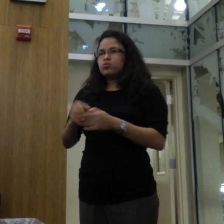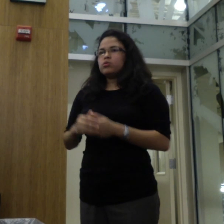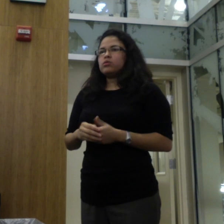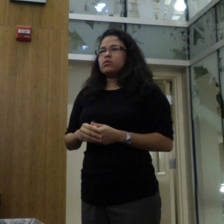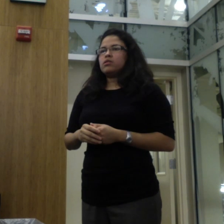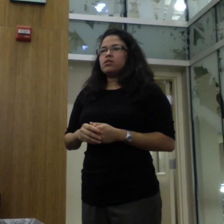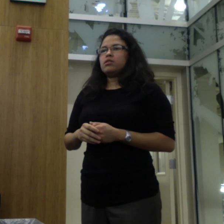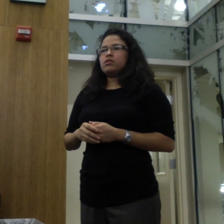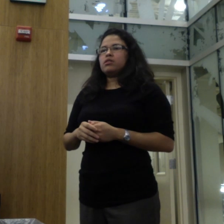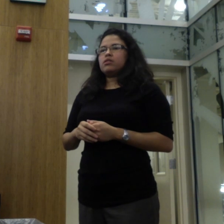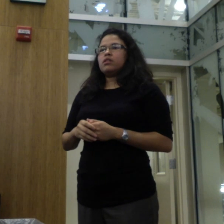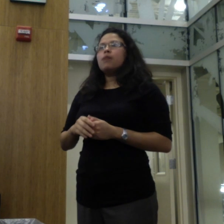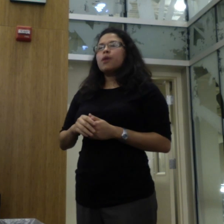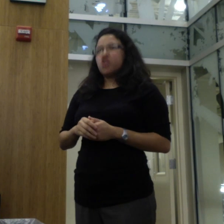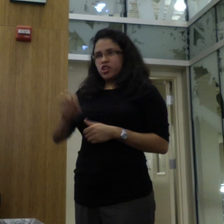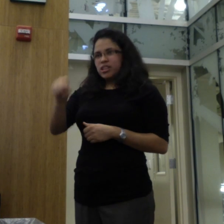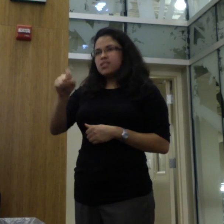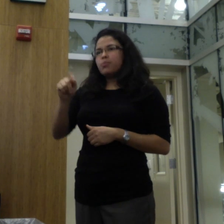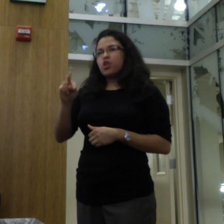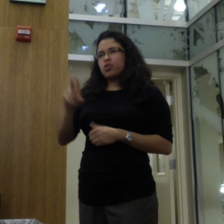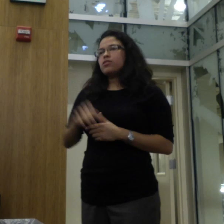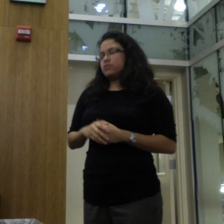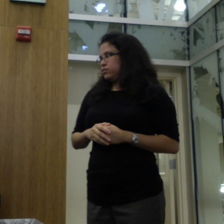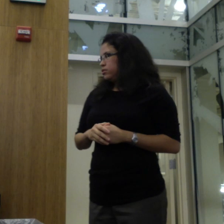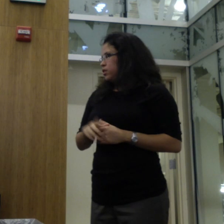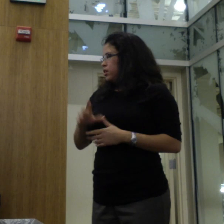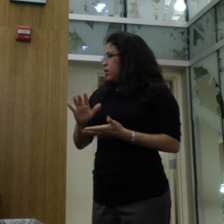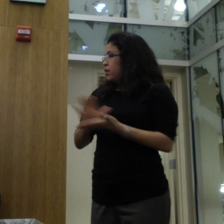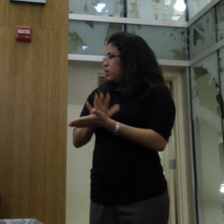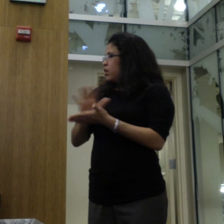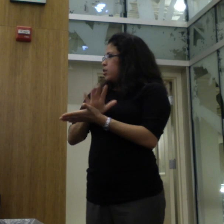What were some of the other things? Documents. Documents.